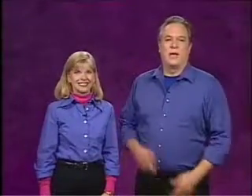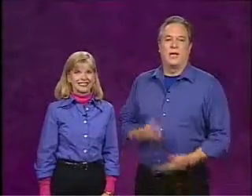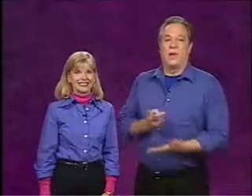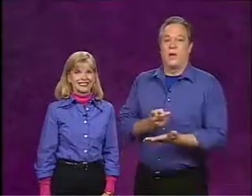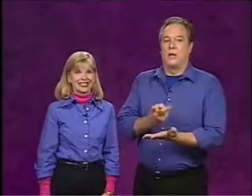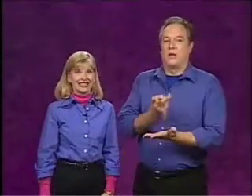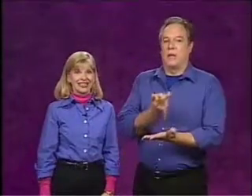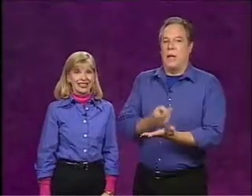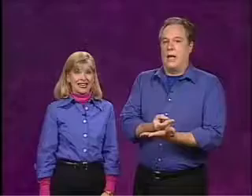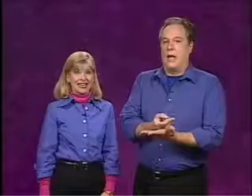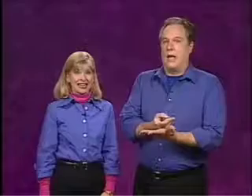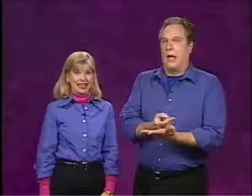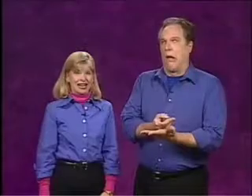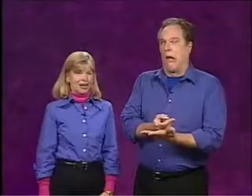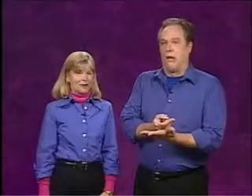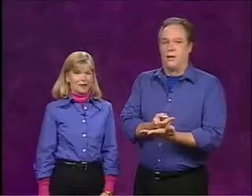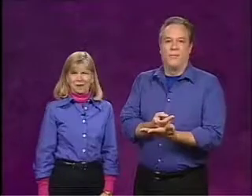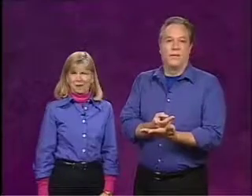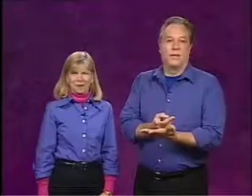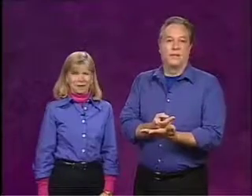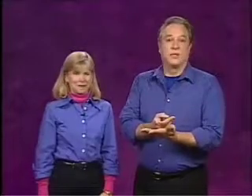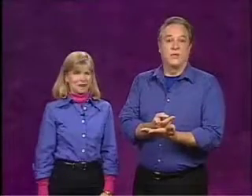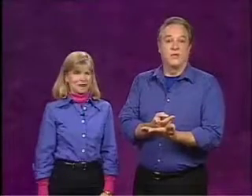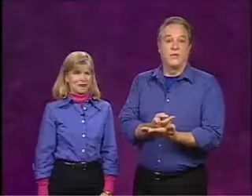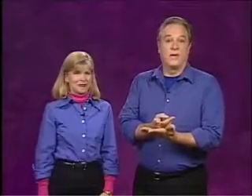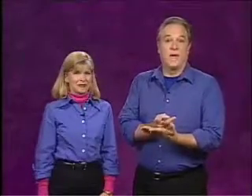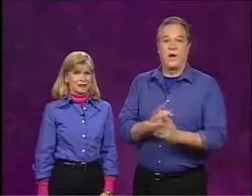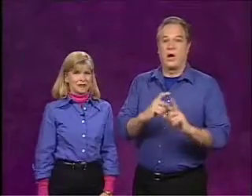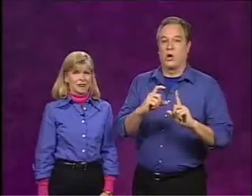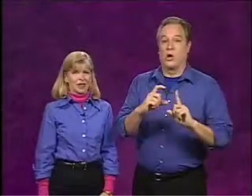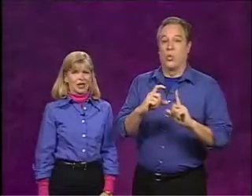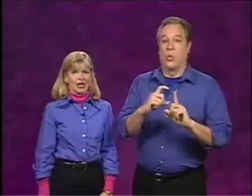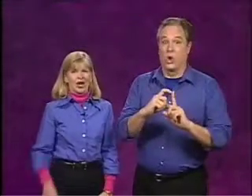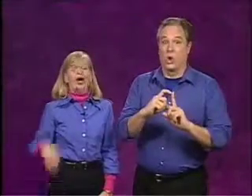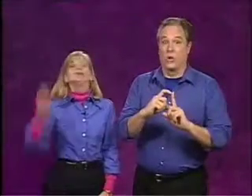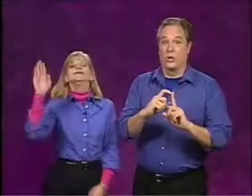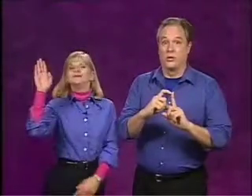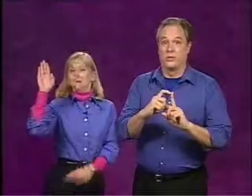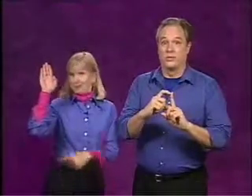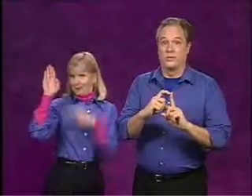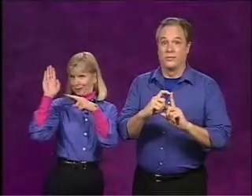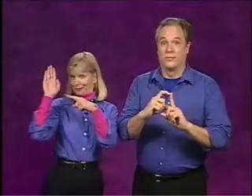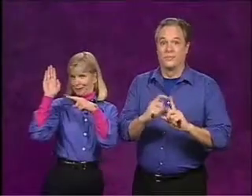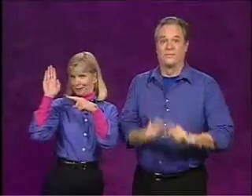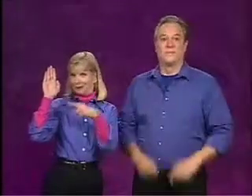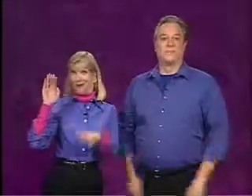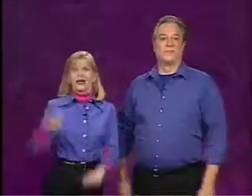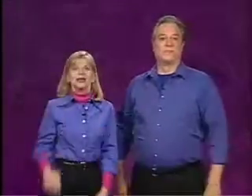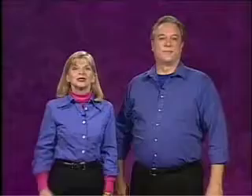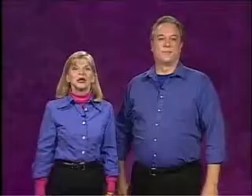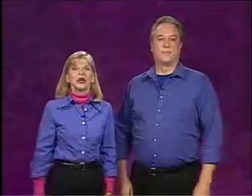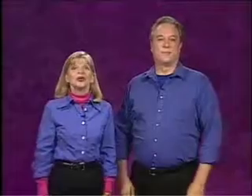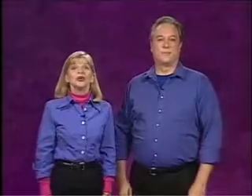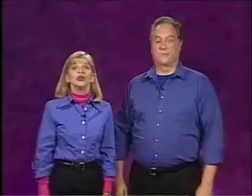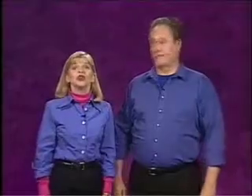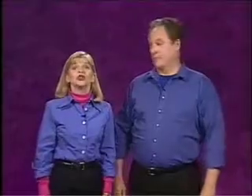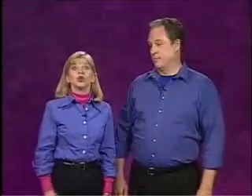telling you a lie, because you've got our word. So you'd better do